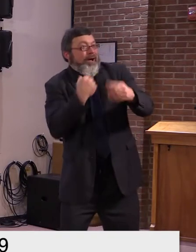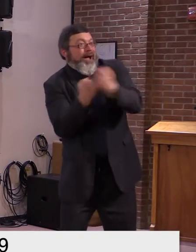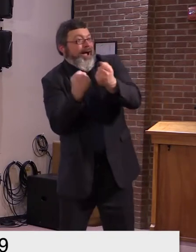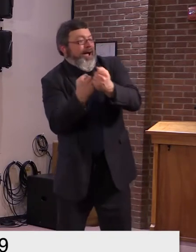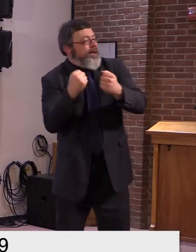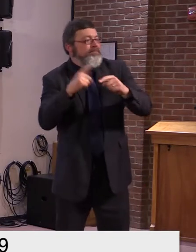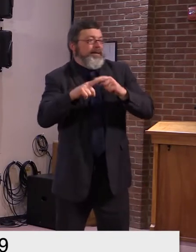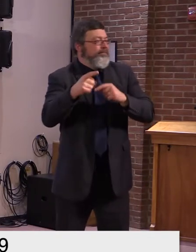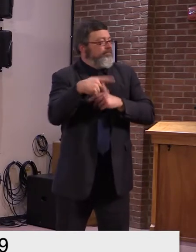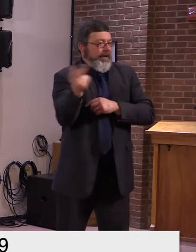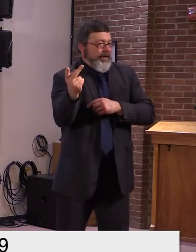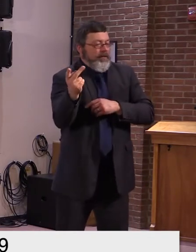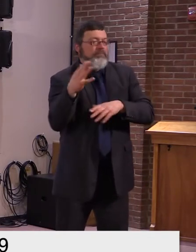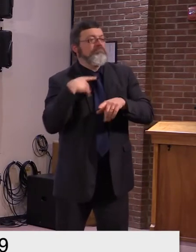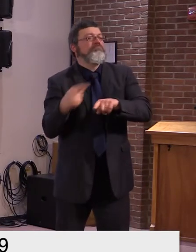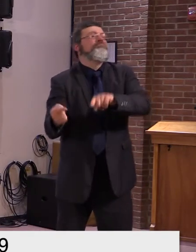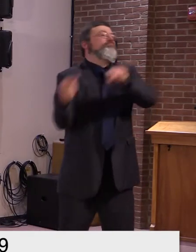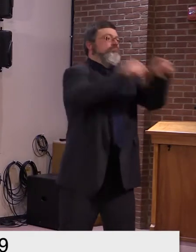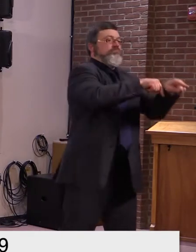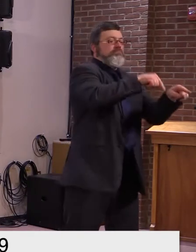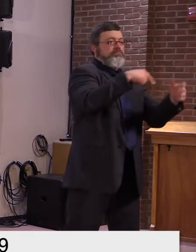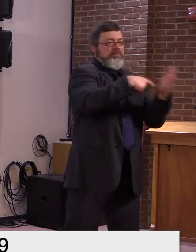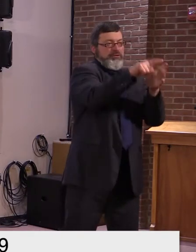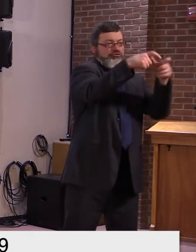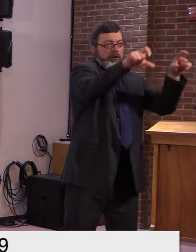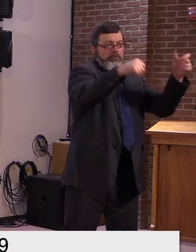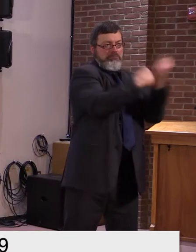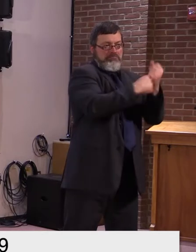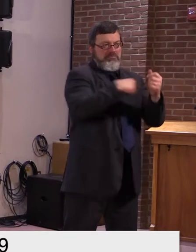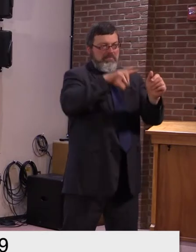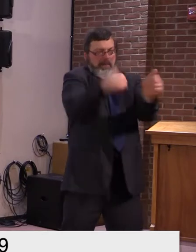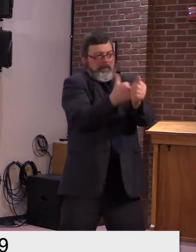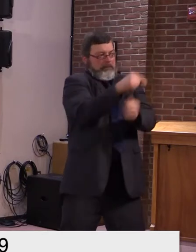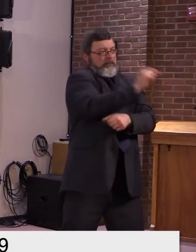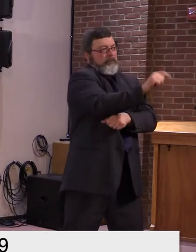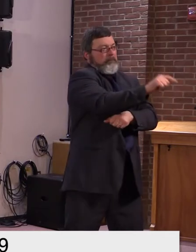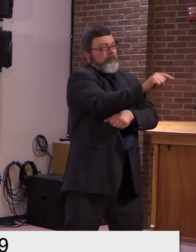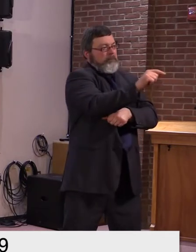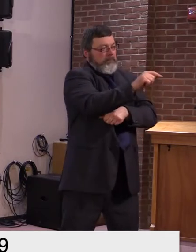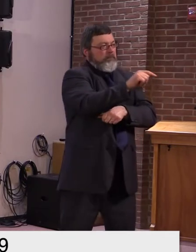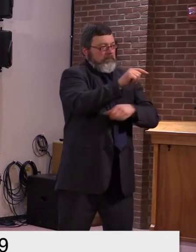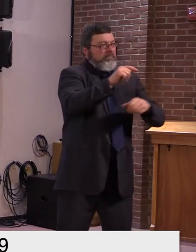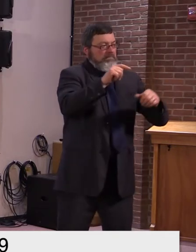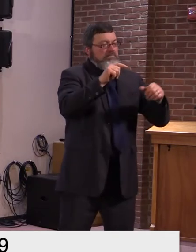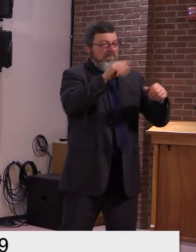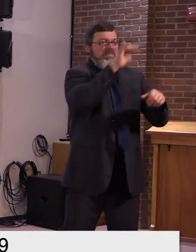of benefit to our restaurants. We have to help them make it to the other side.